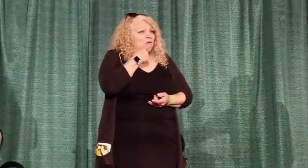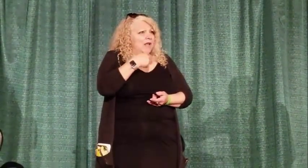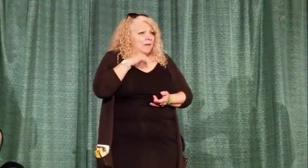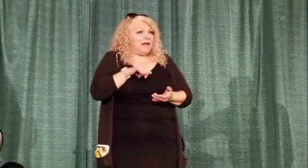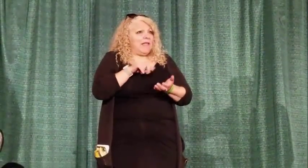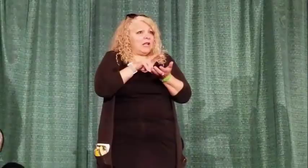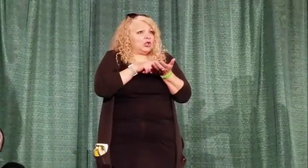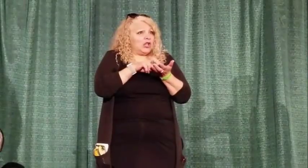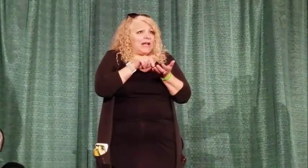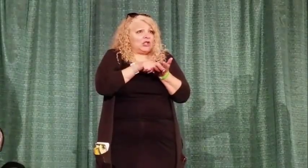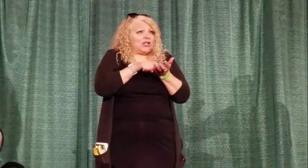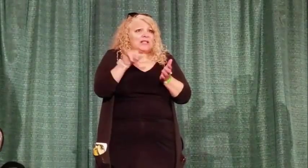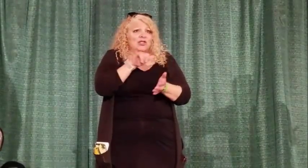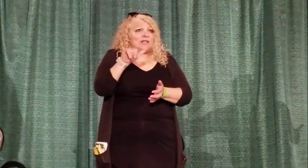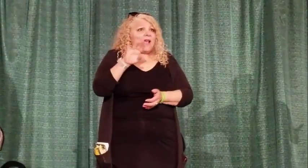chicken is like a bagel.